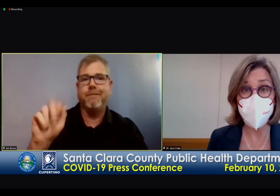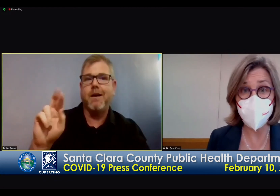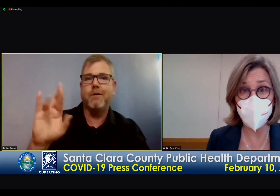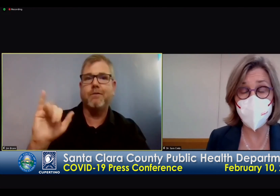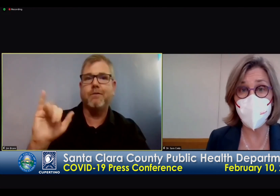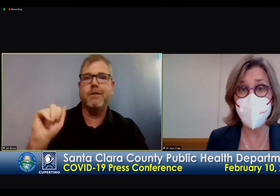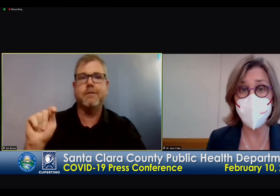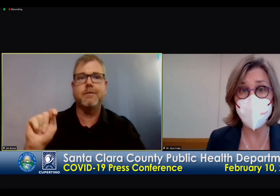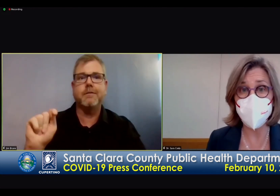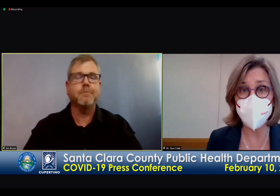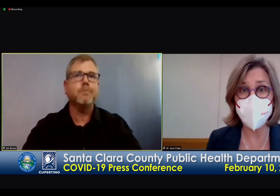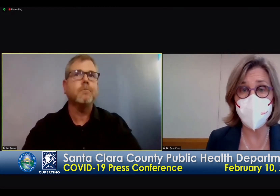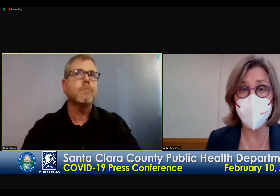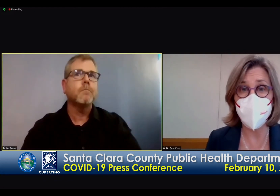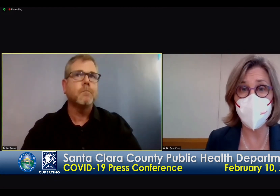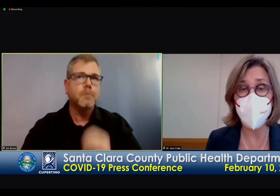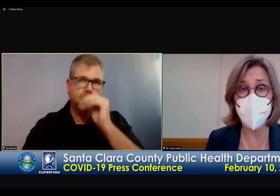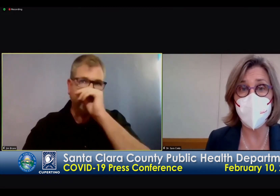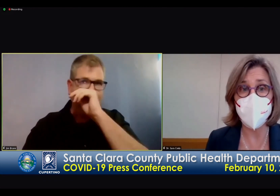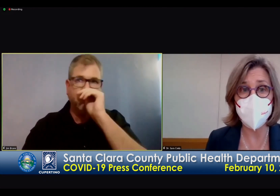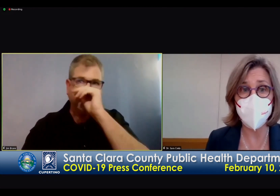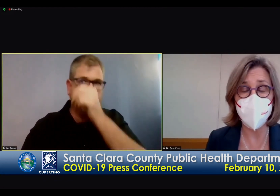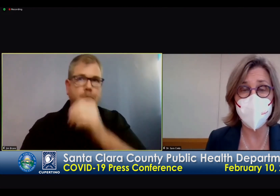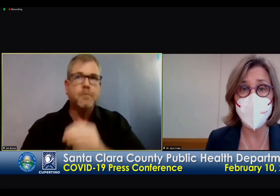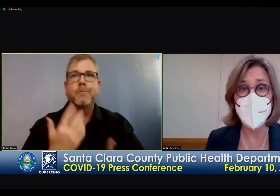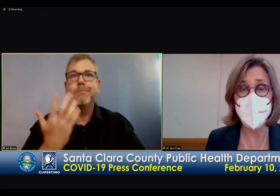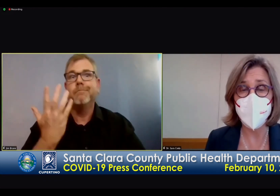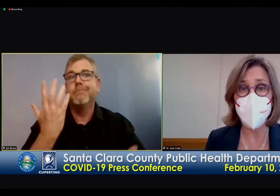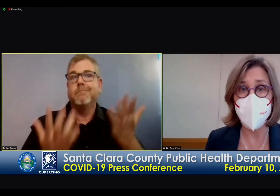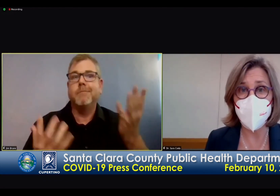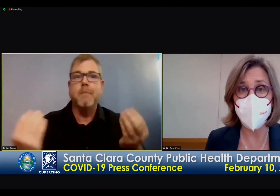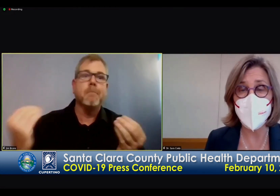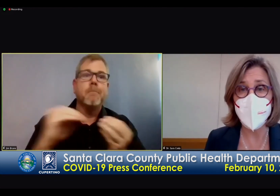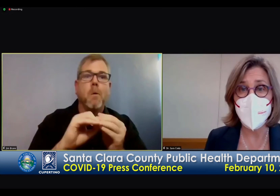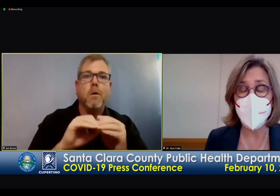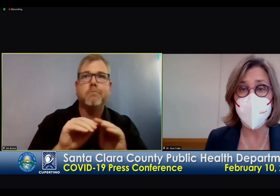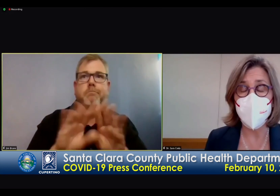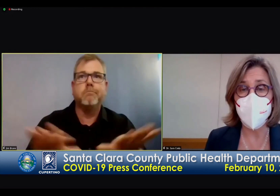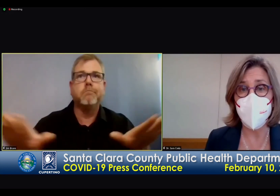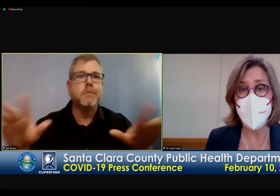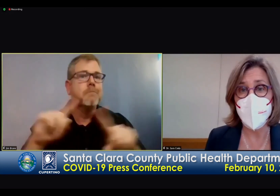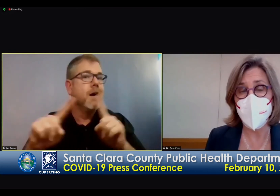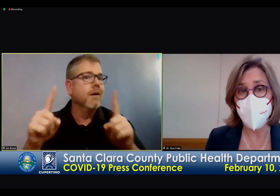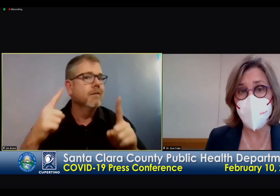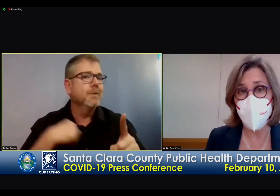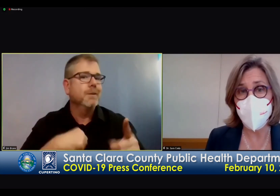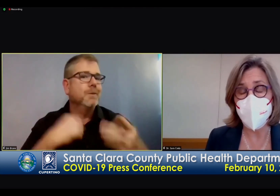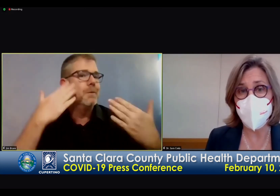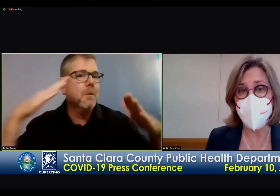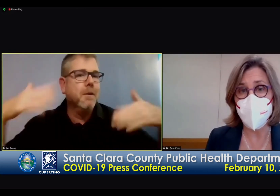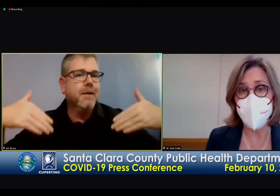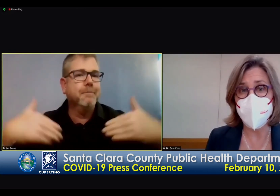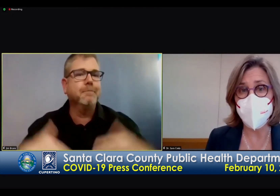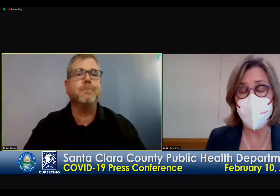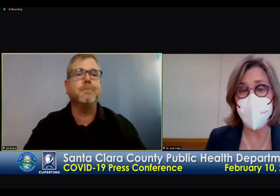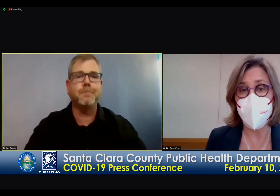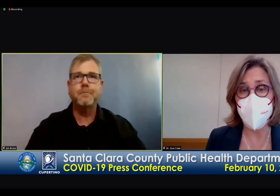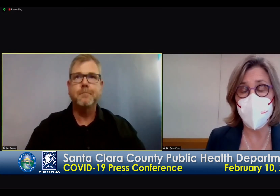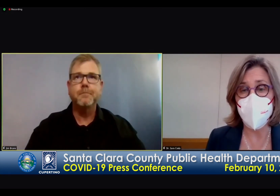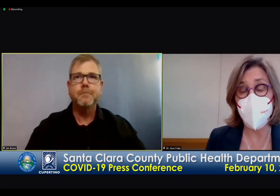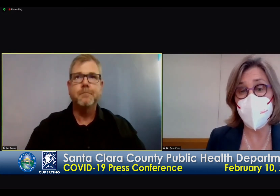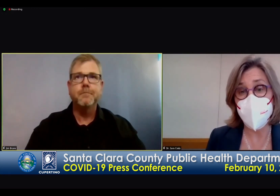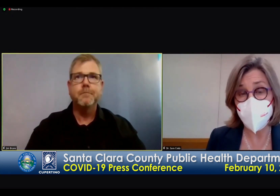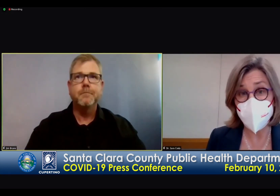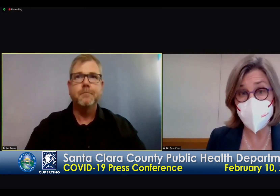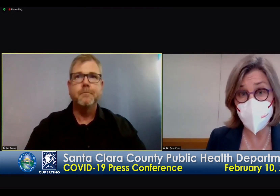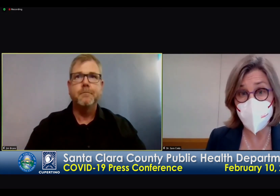online to a greater or lesser extent. You know, we're not quite certain yet. So as with everything, I think it's, you know,